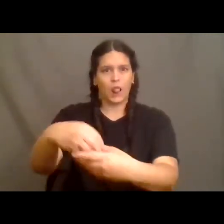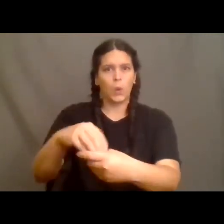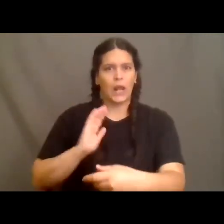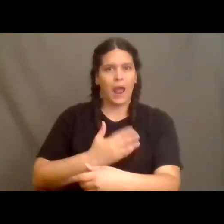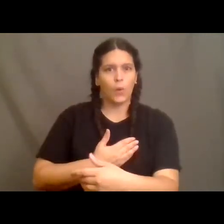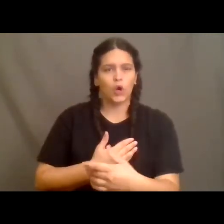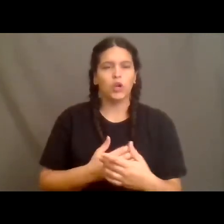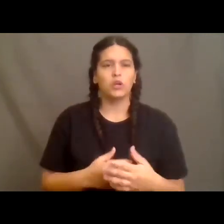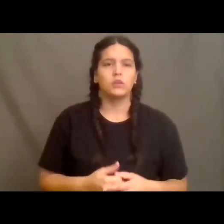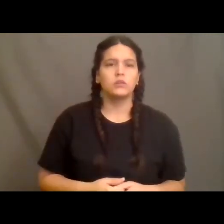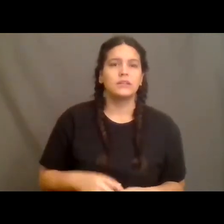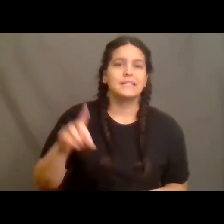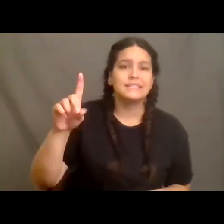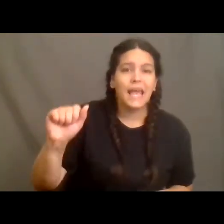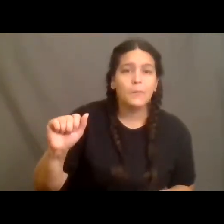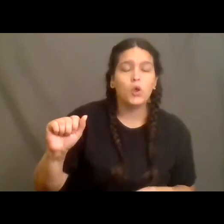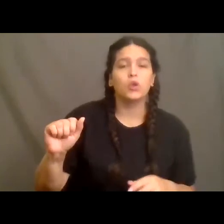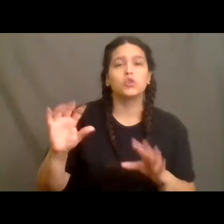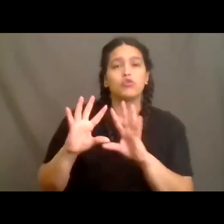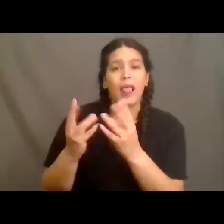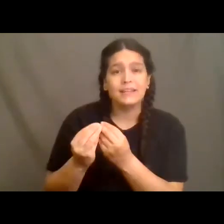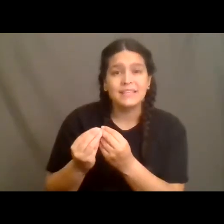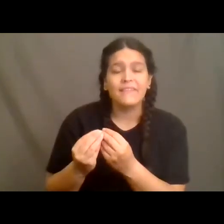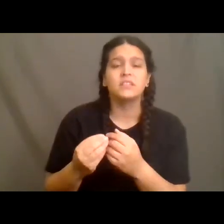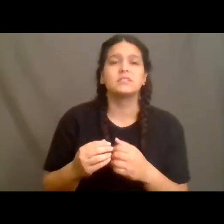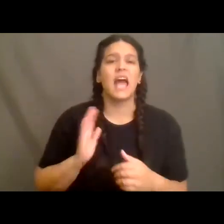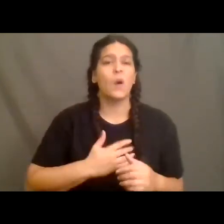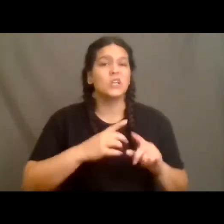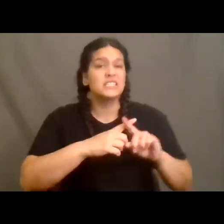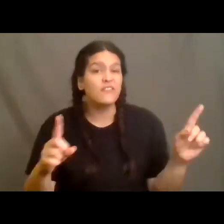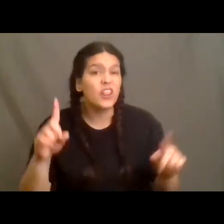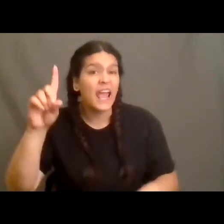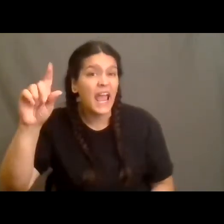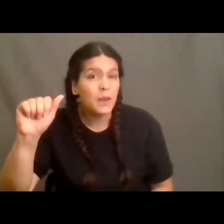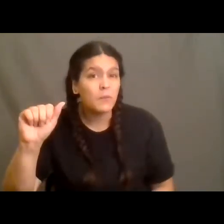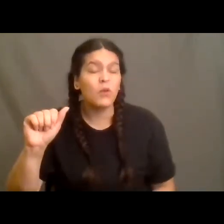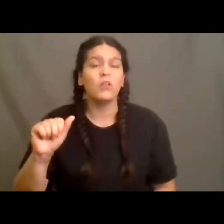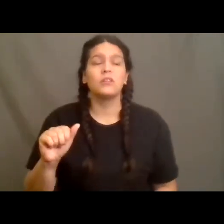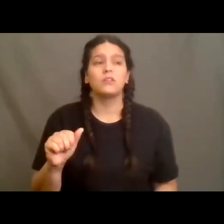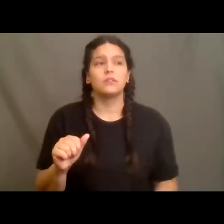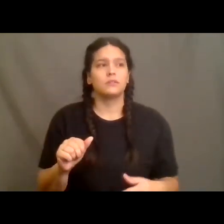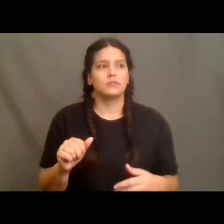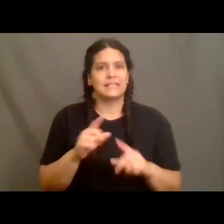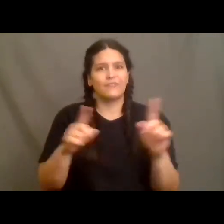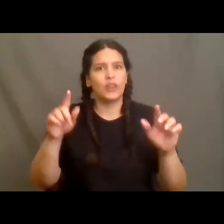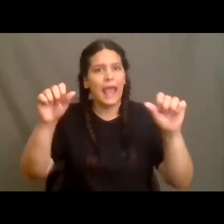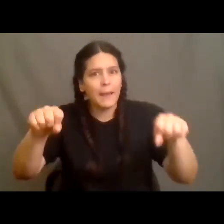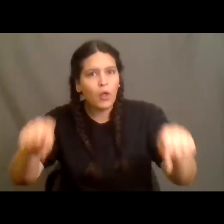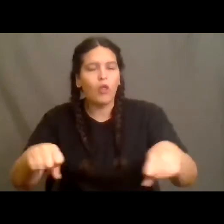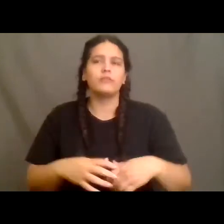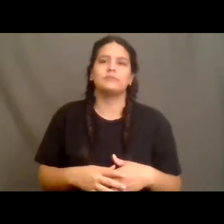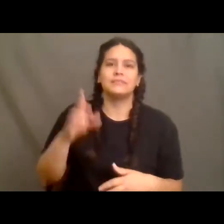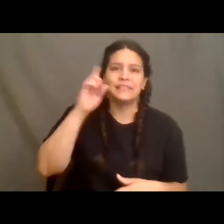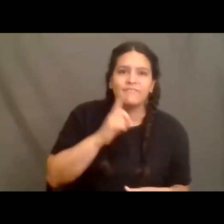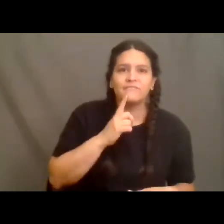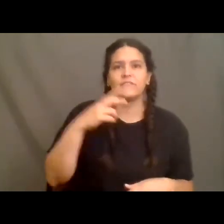of our disabled relatives. Our differently abled relatives, our deaf relatives, I just want to say